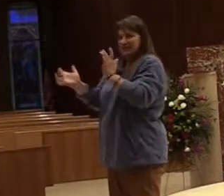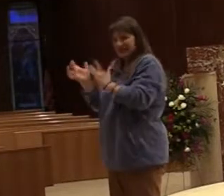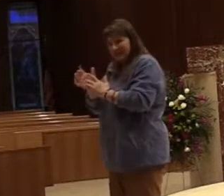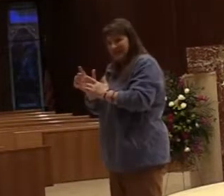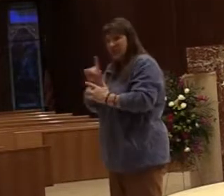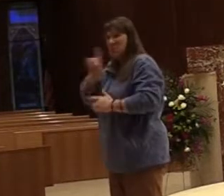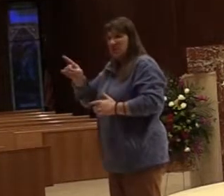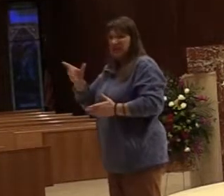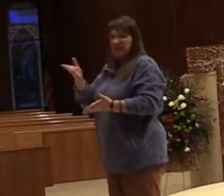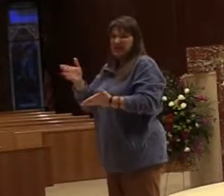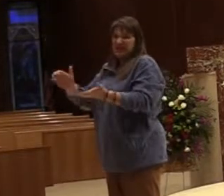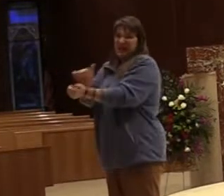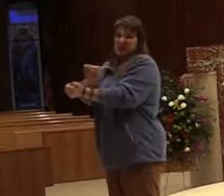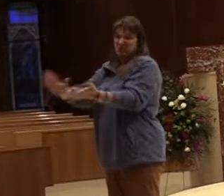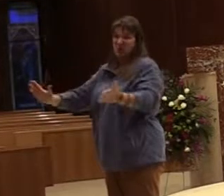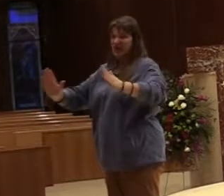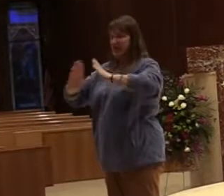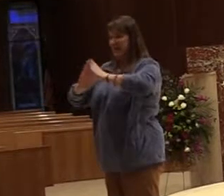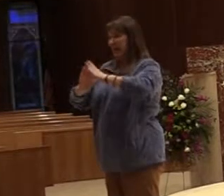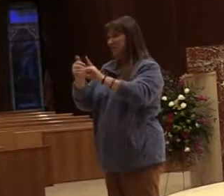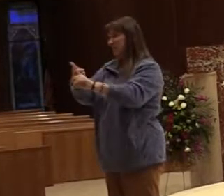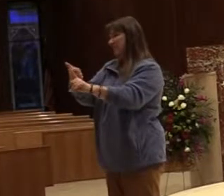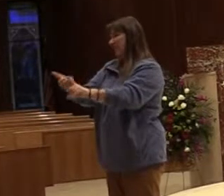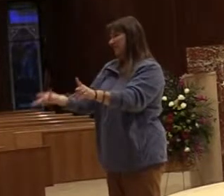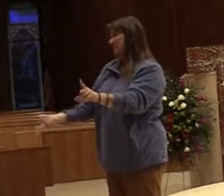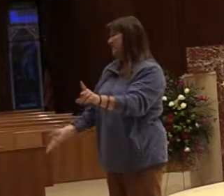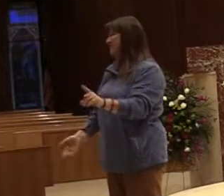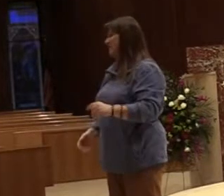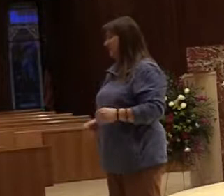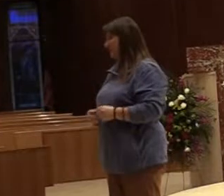they were bringing total destruction in their own lives.